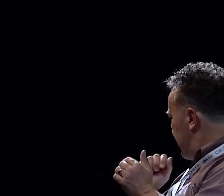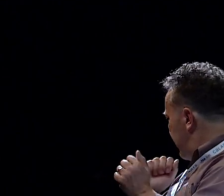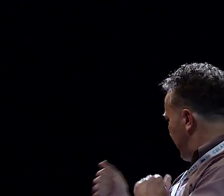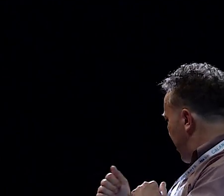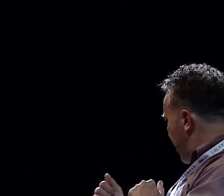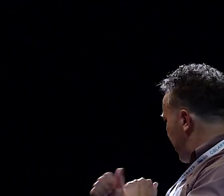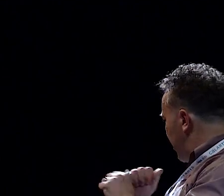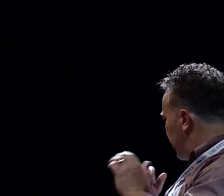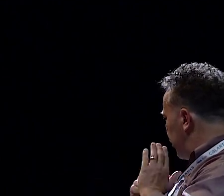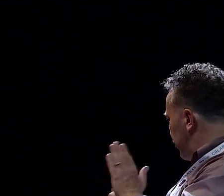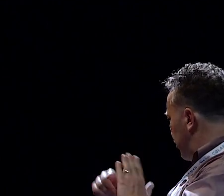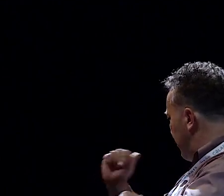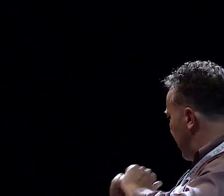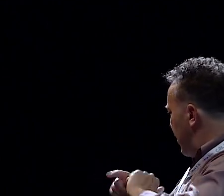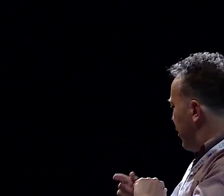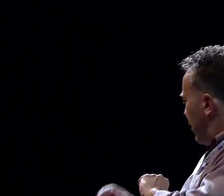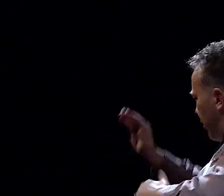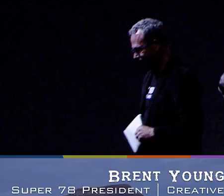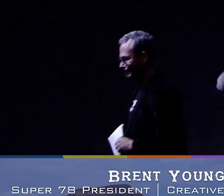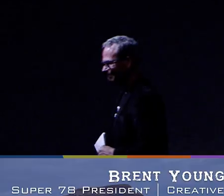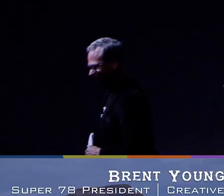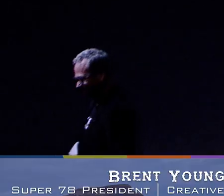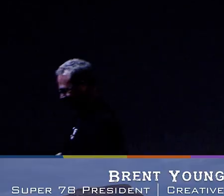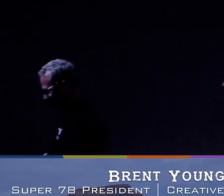up. Introduce your panel.